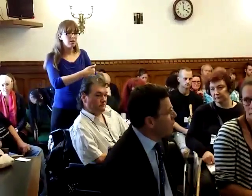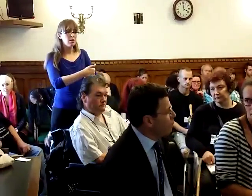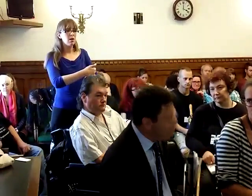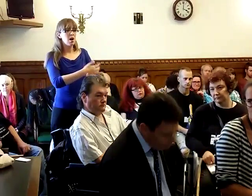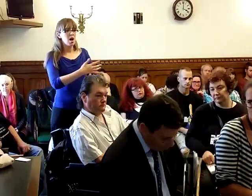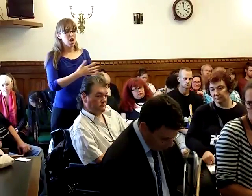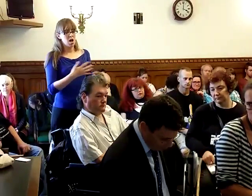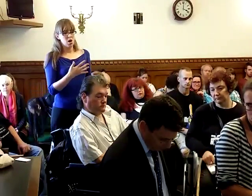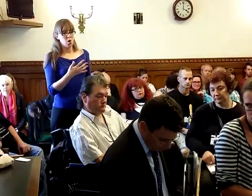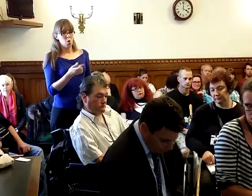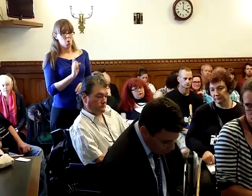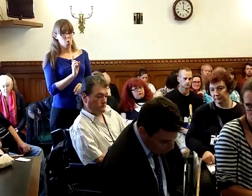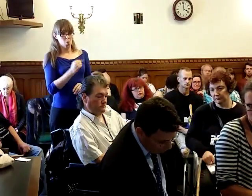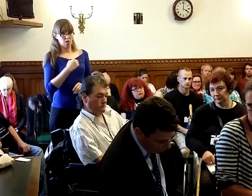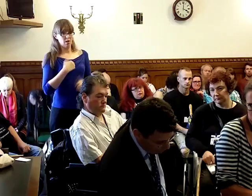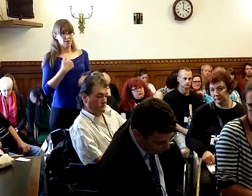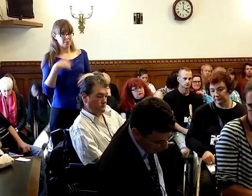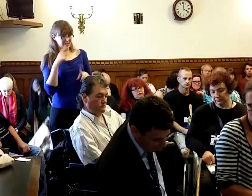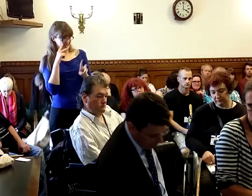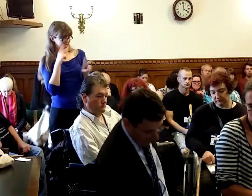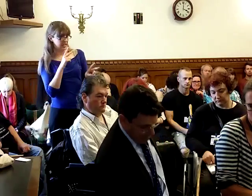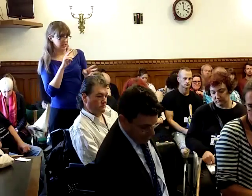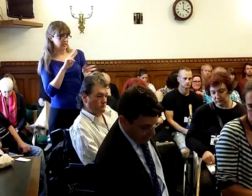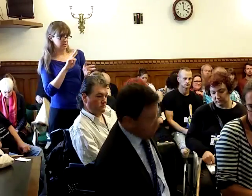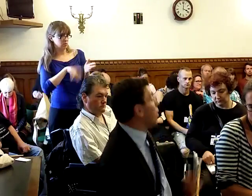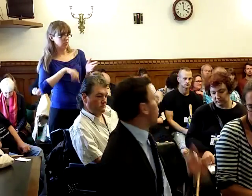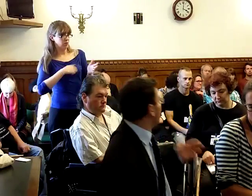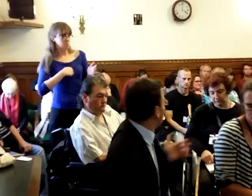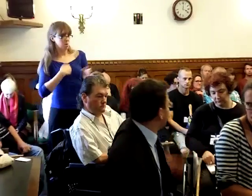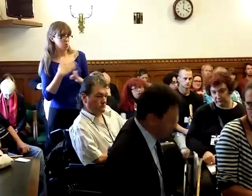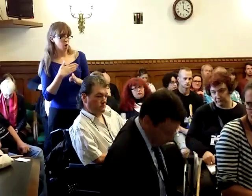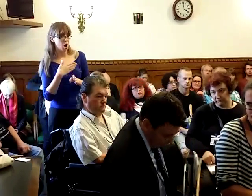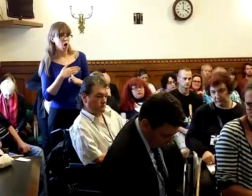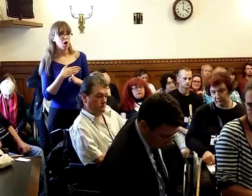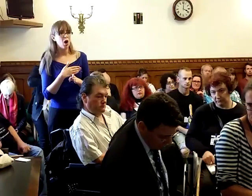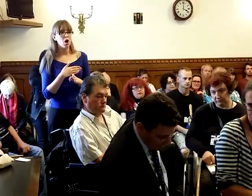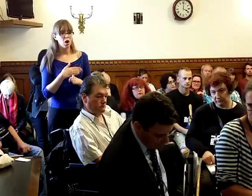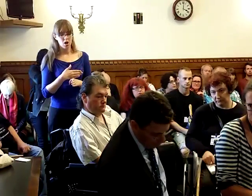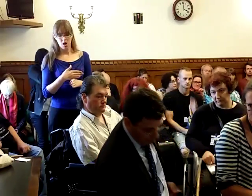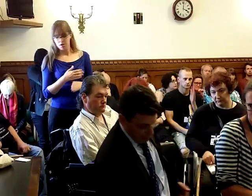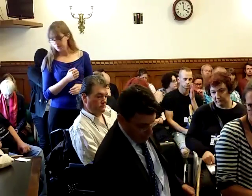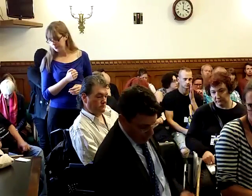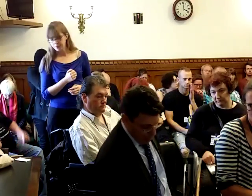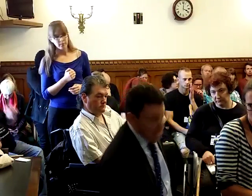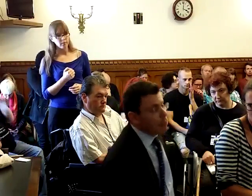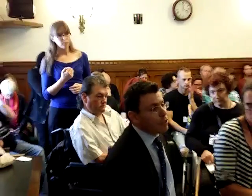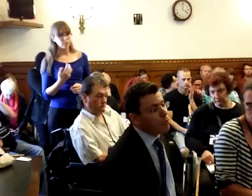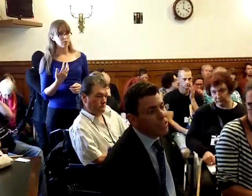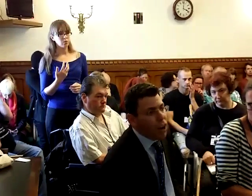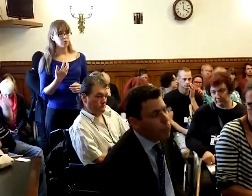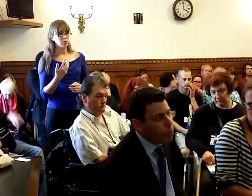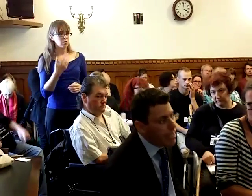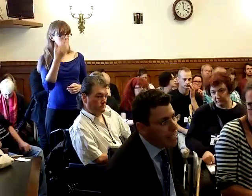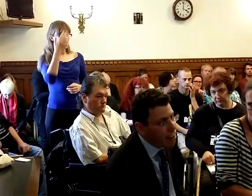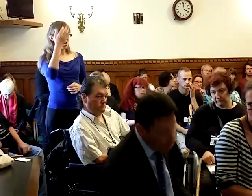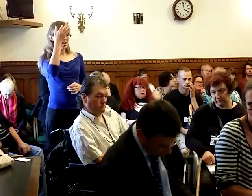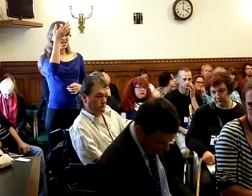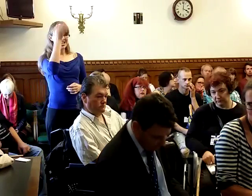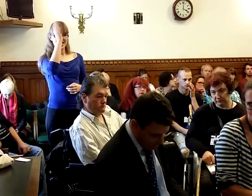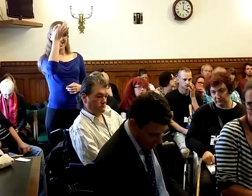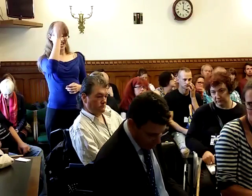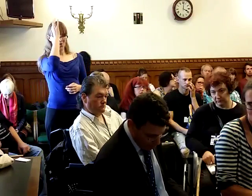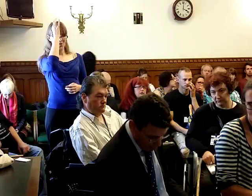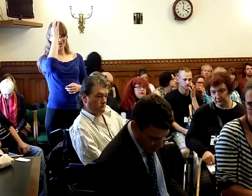witnessed from the work I've done is, well, I'll tell you that councils don't